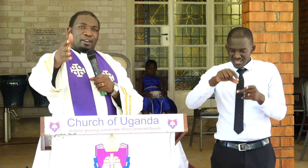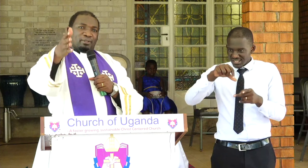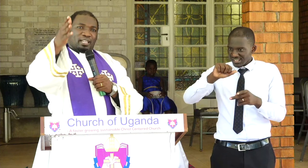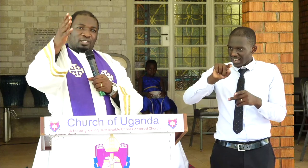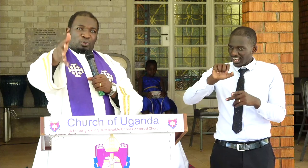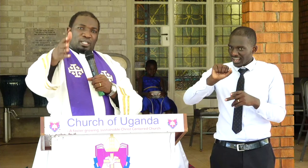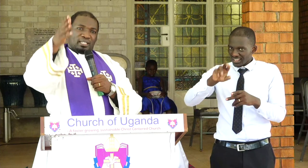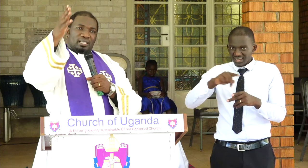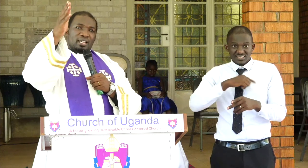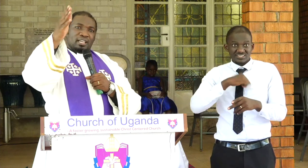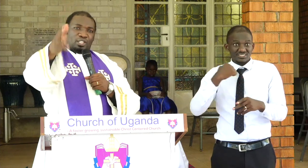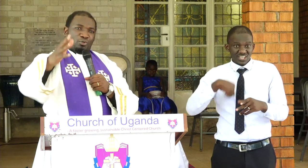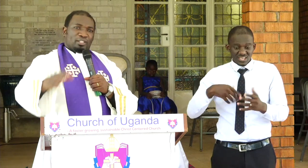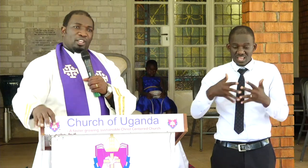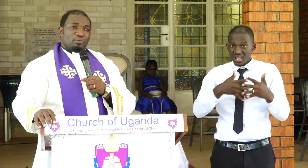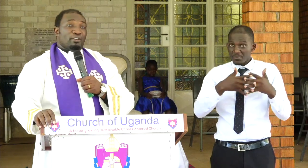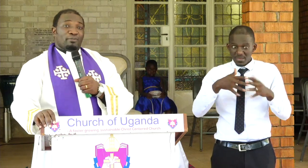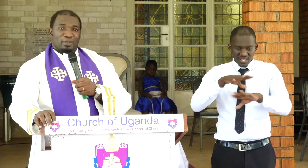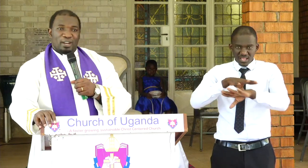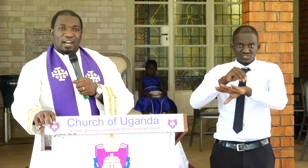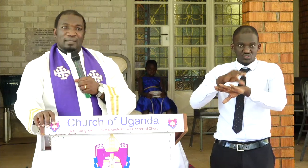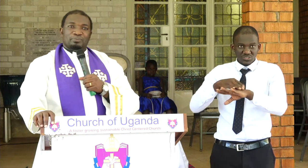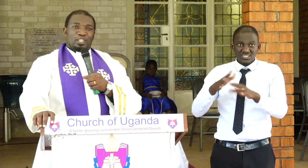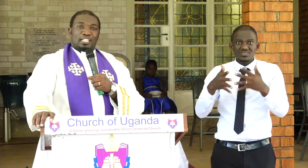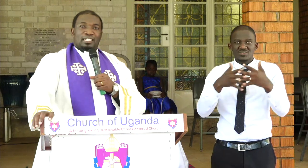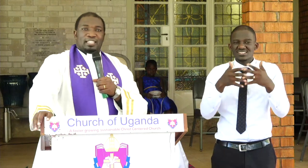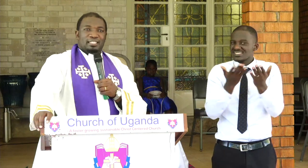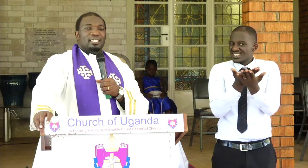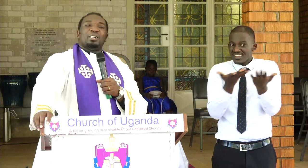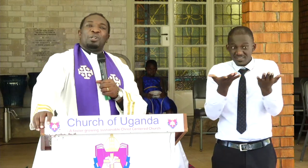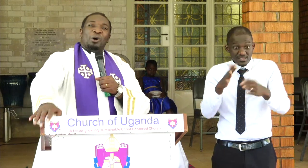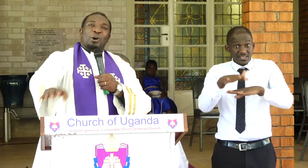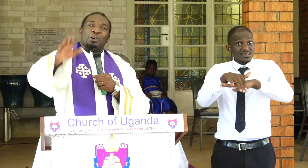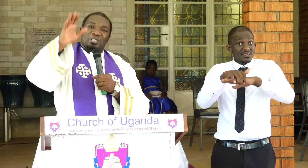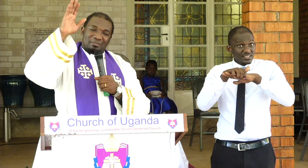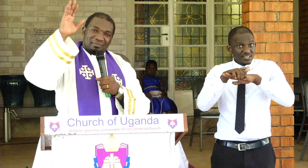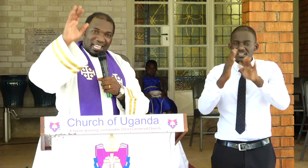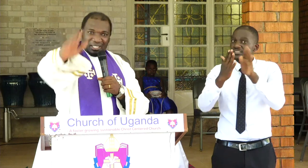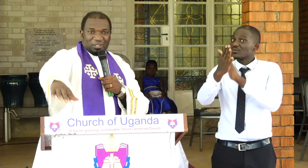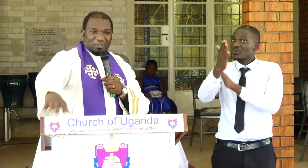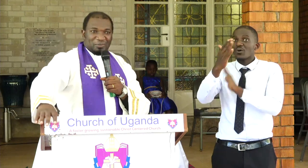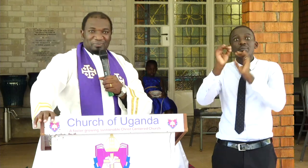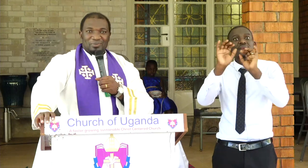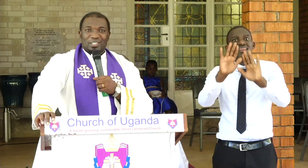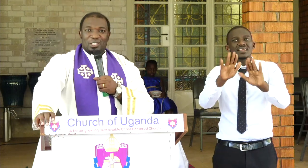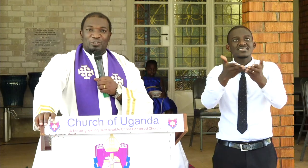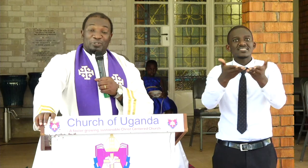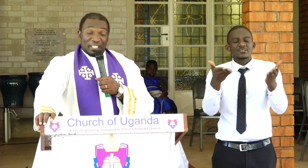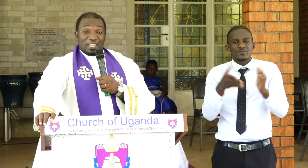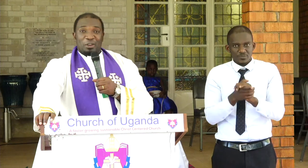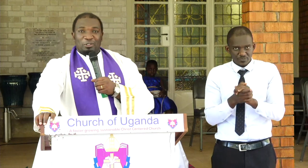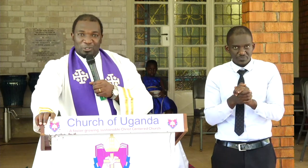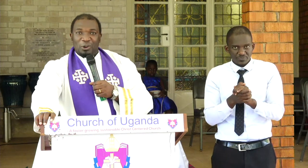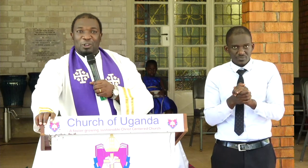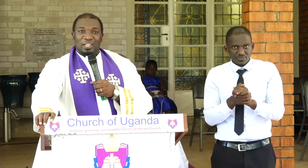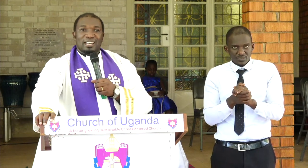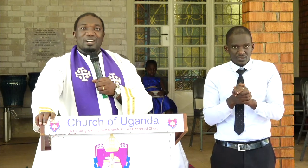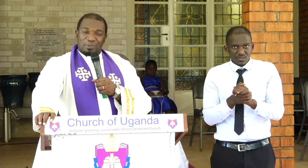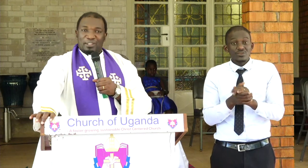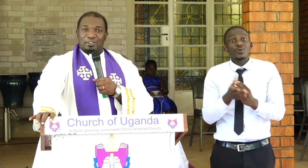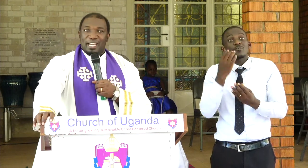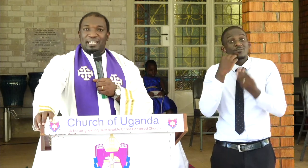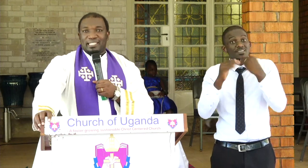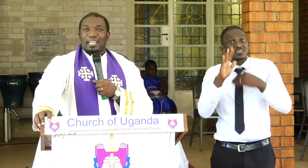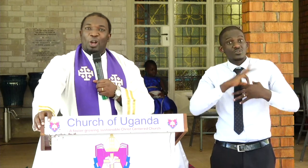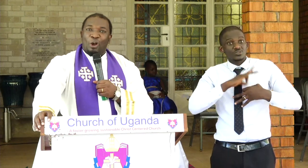China, America, Sweden, USA, wherever you are, England, God bless you. You're feeding your soul